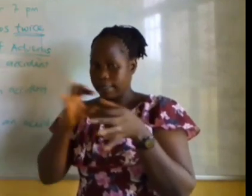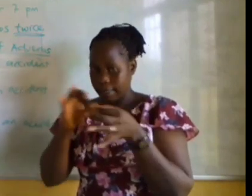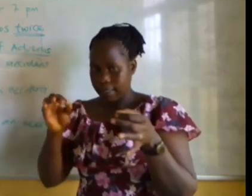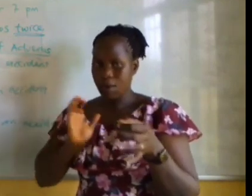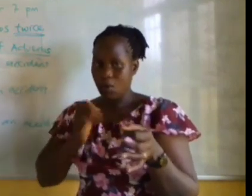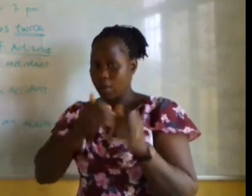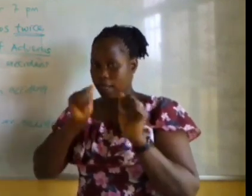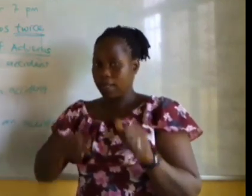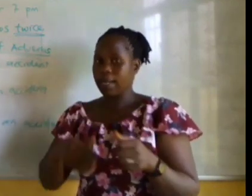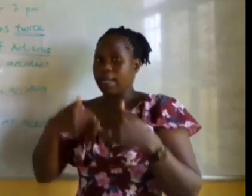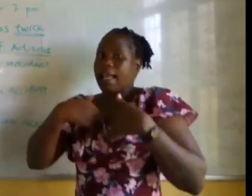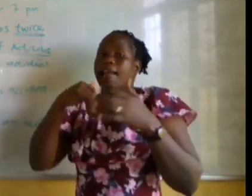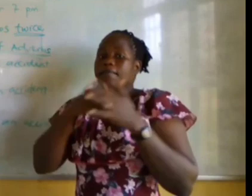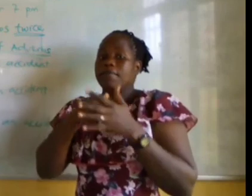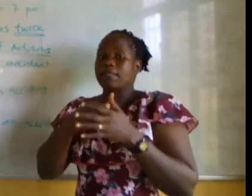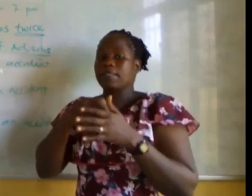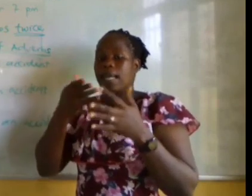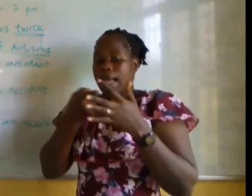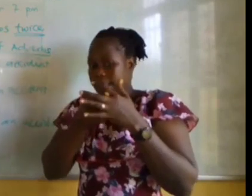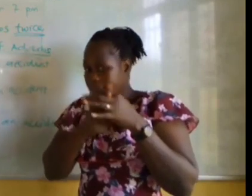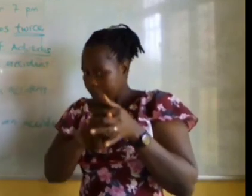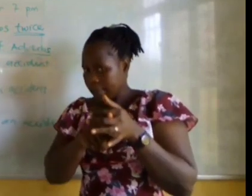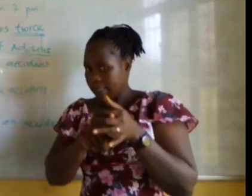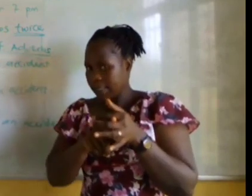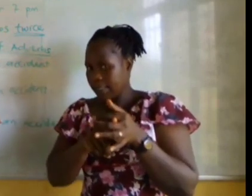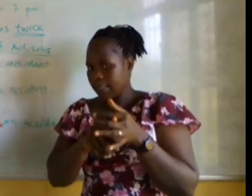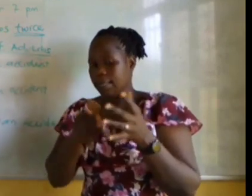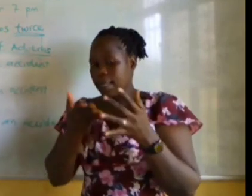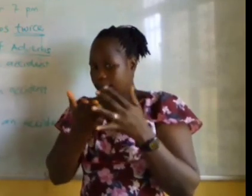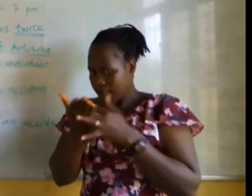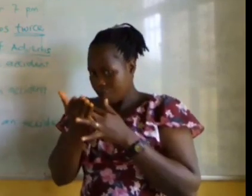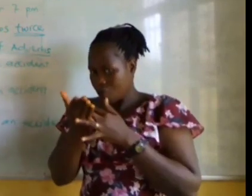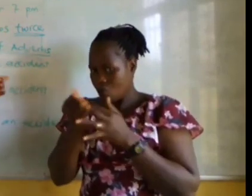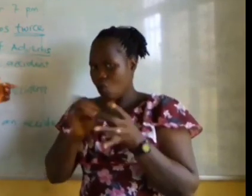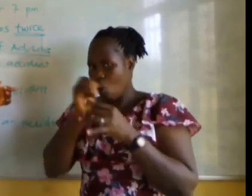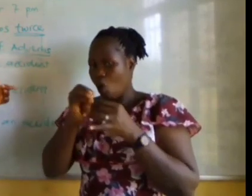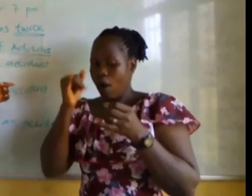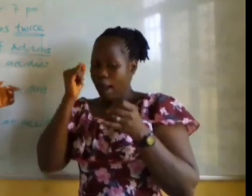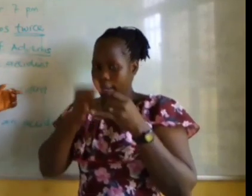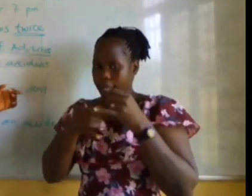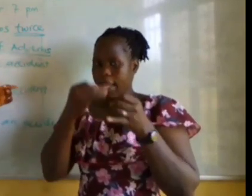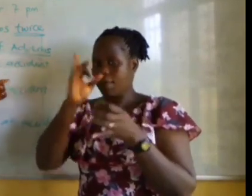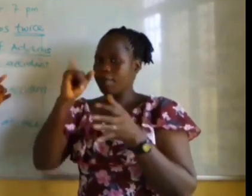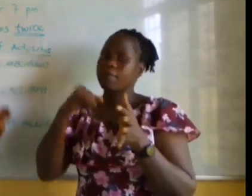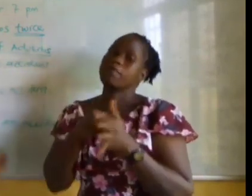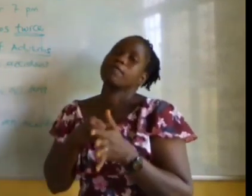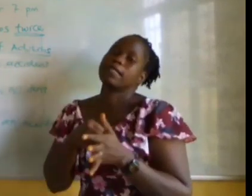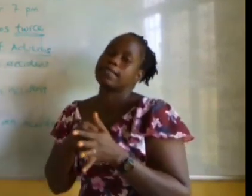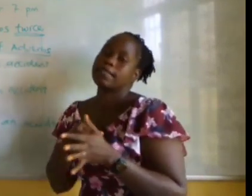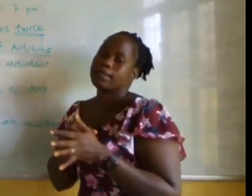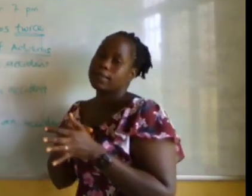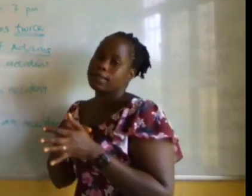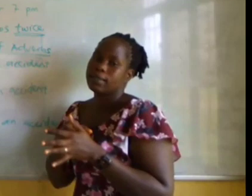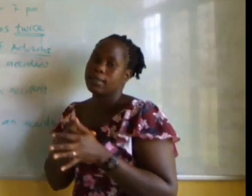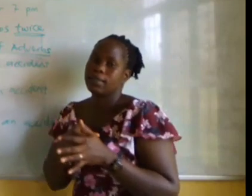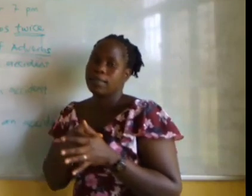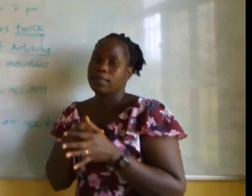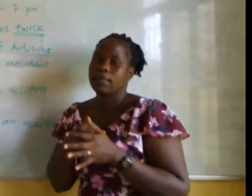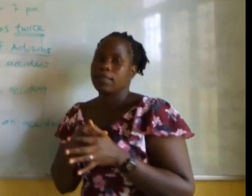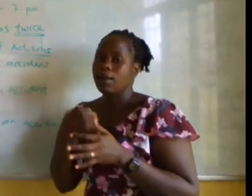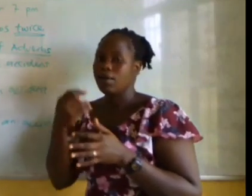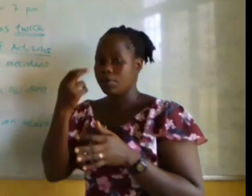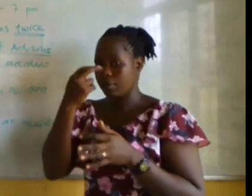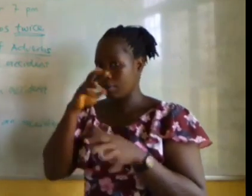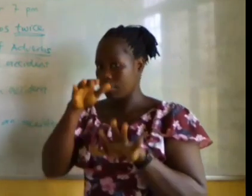the beginning of a sentence, at the middle of a sentence, or at the end position of a sentence. Let's look at